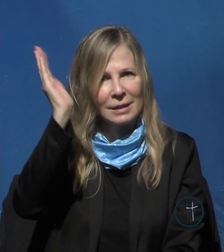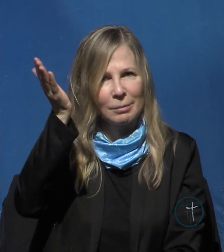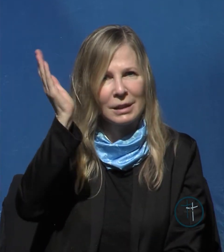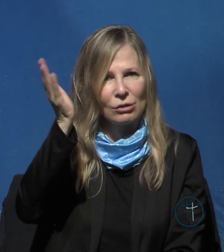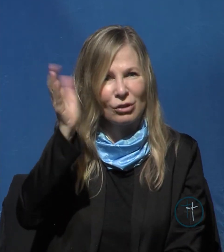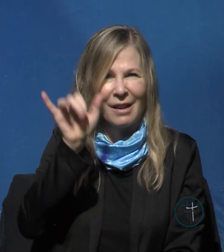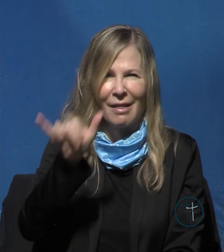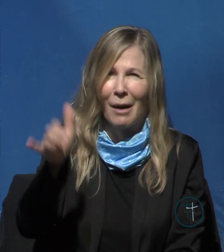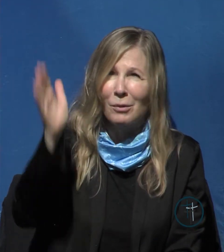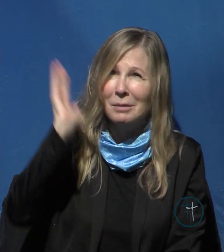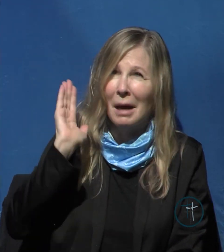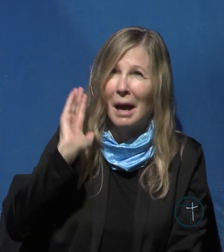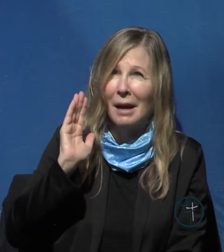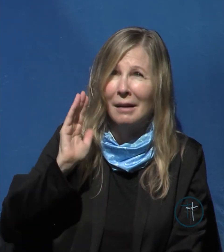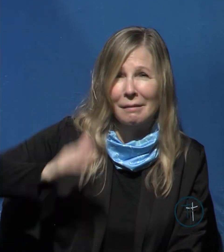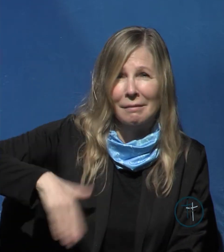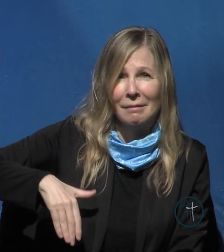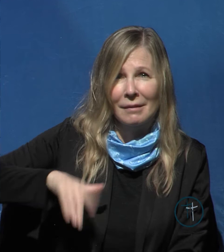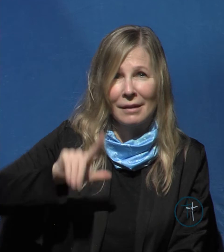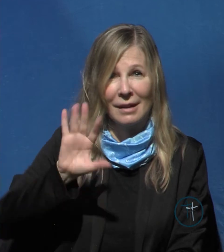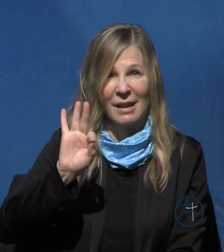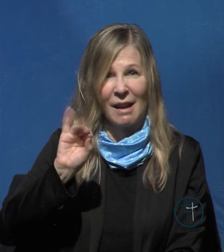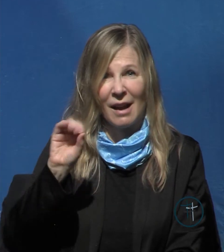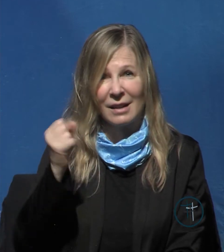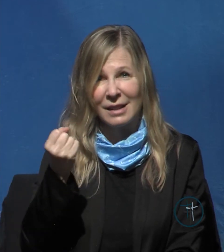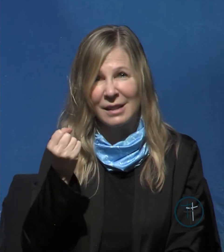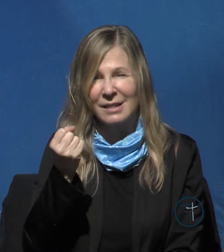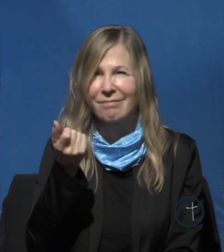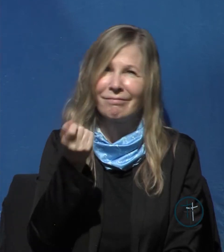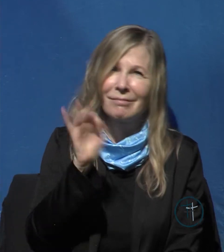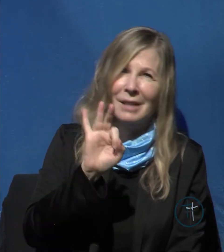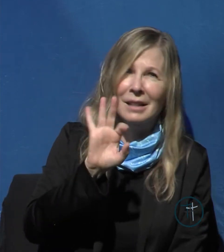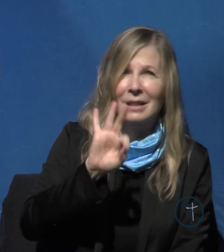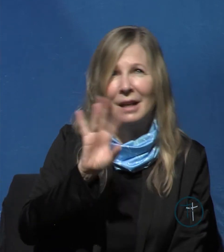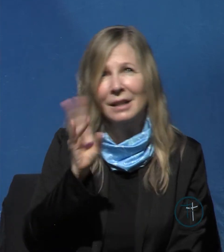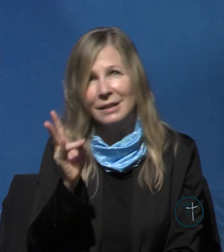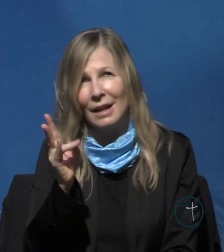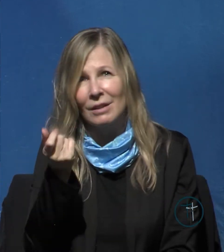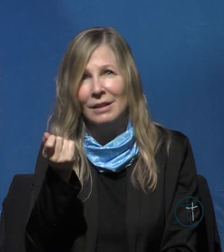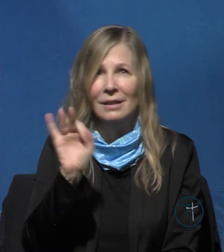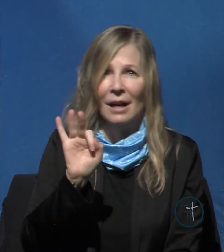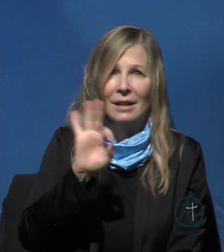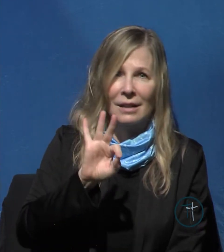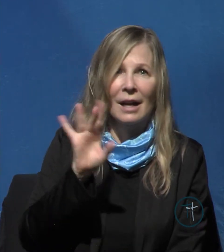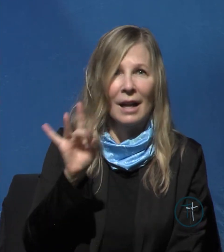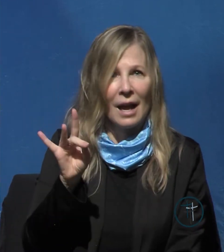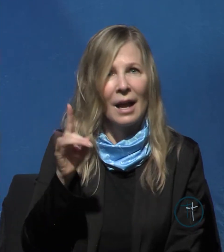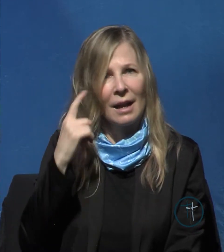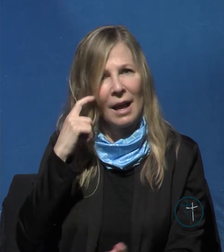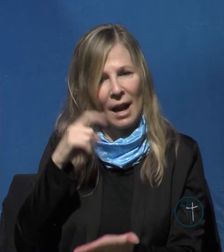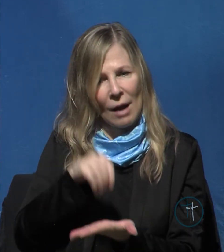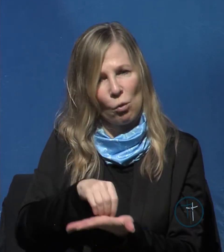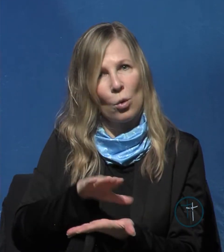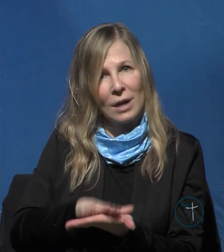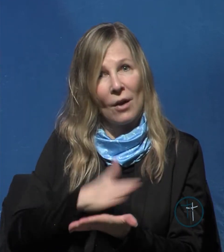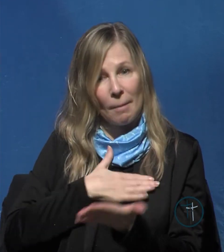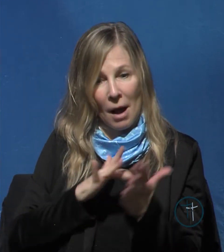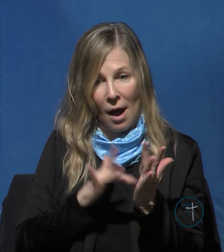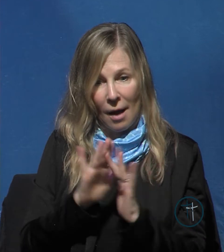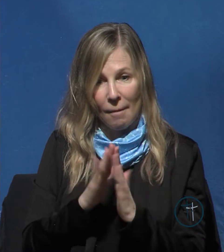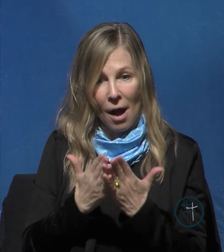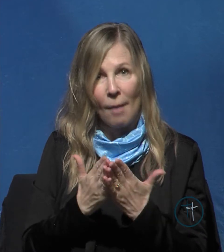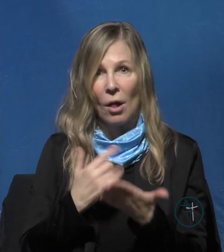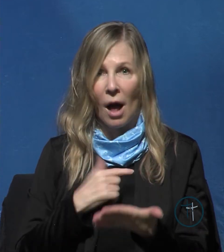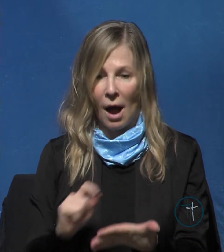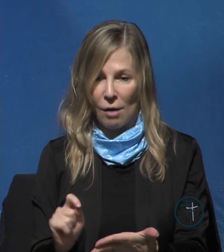That was probably back in the late 90s at some point, 97, 98, somewhere in there. And I had a note in my Bible at the time that I wrote,